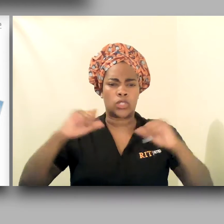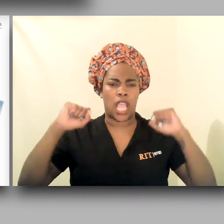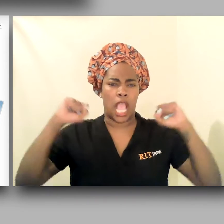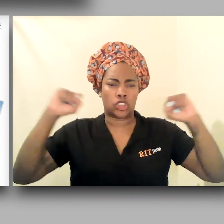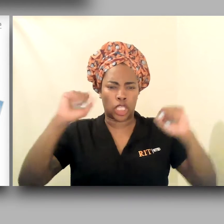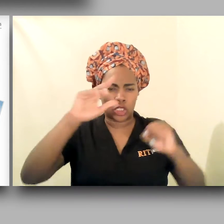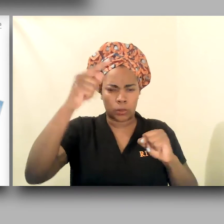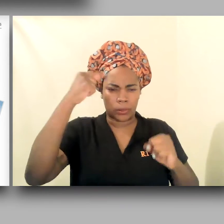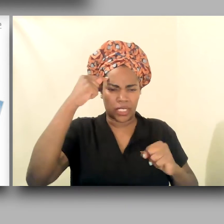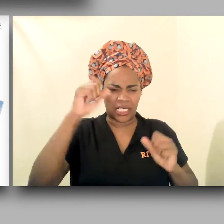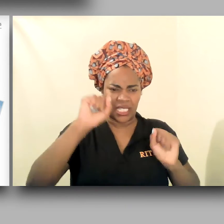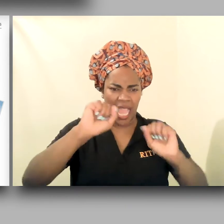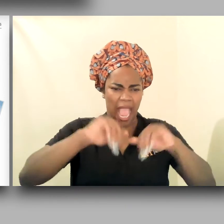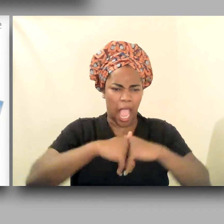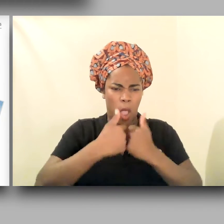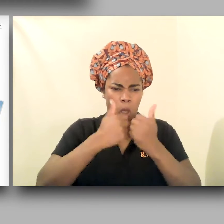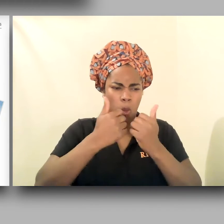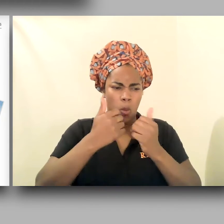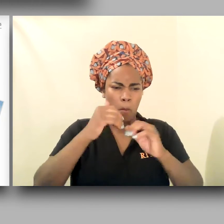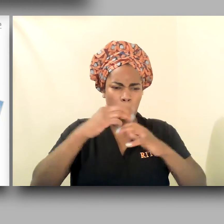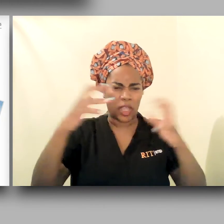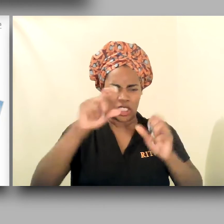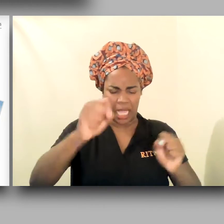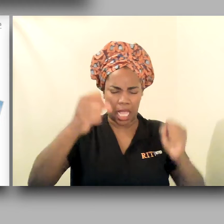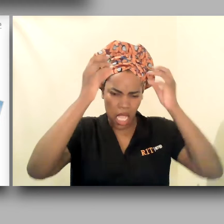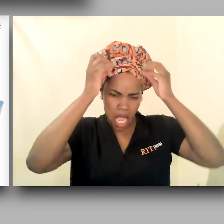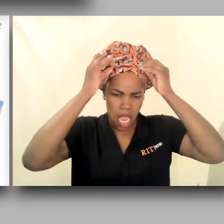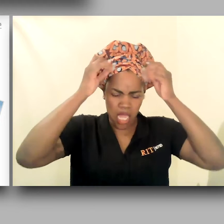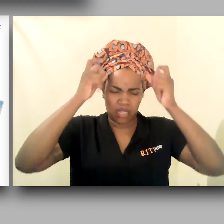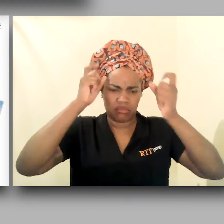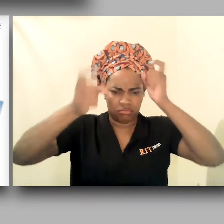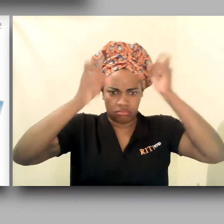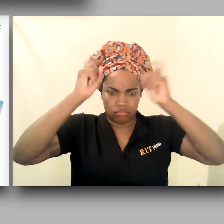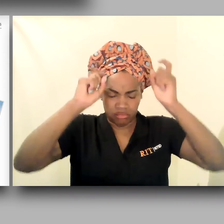It helps you really think about things.